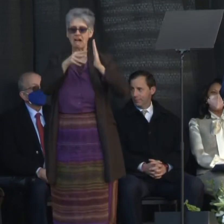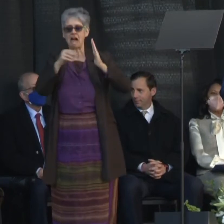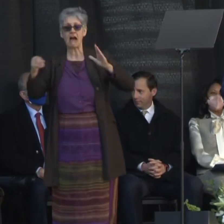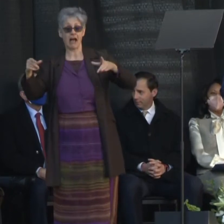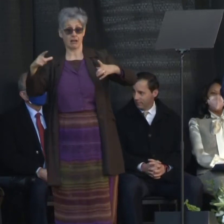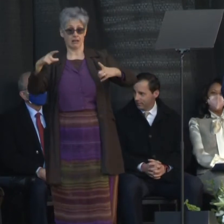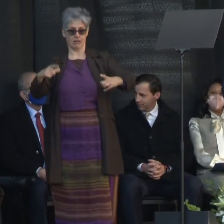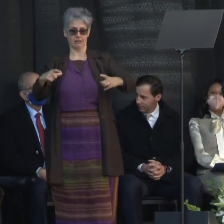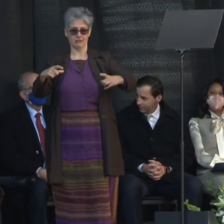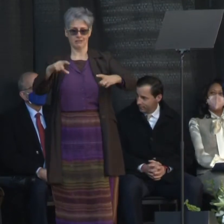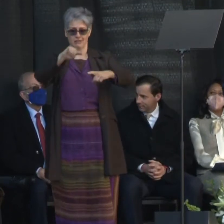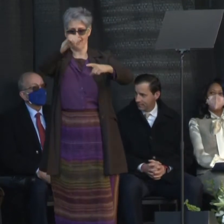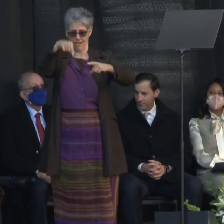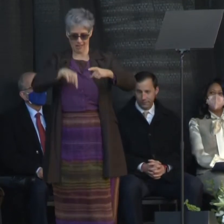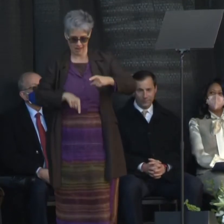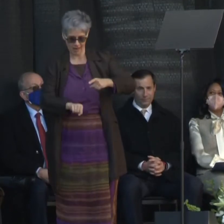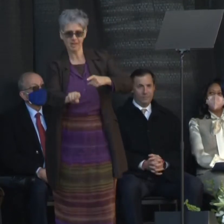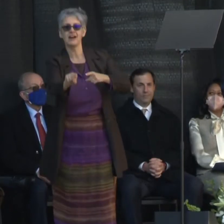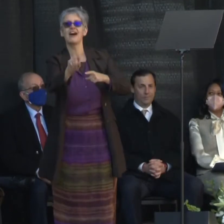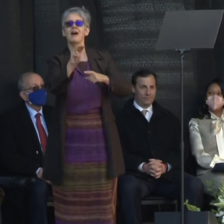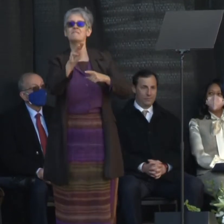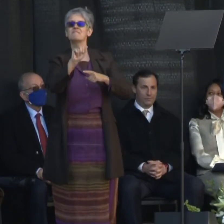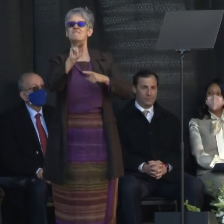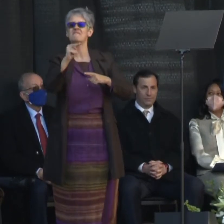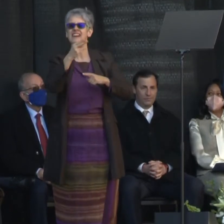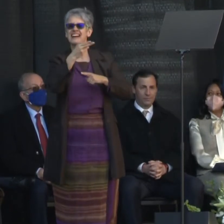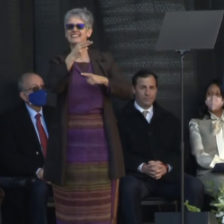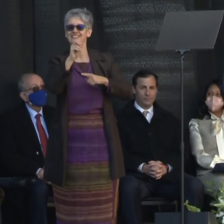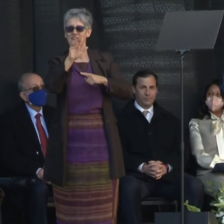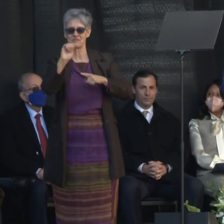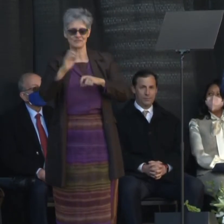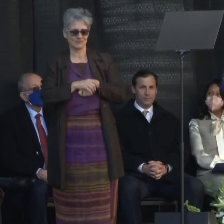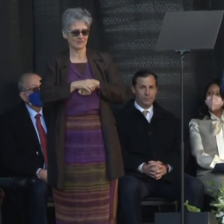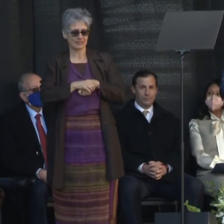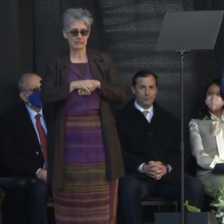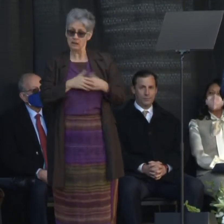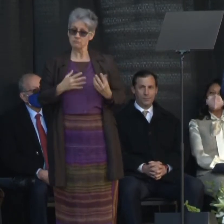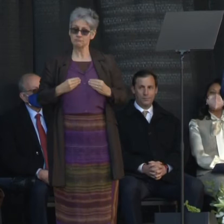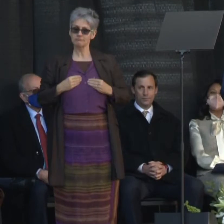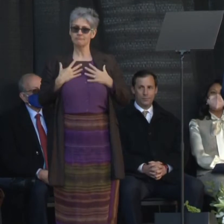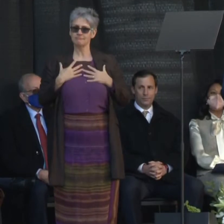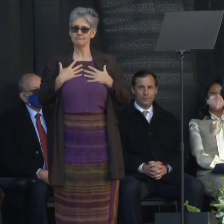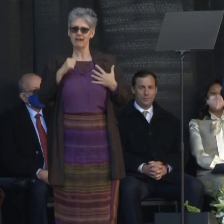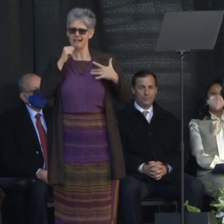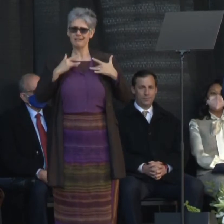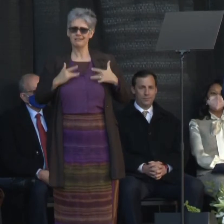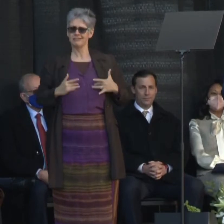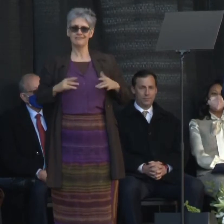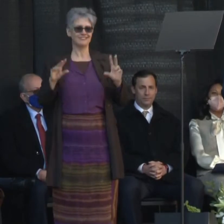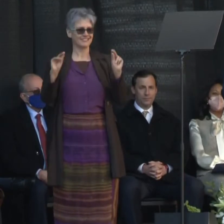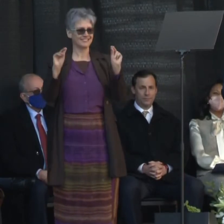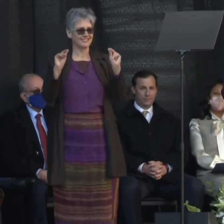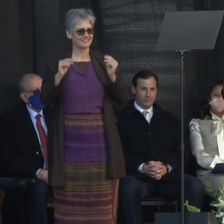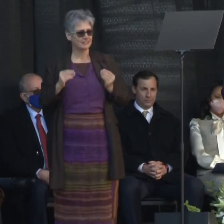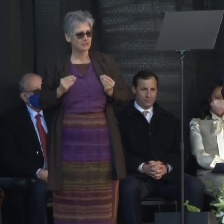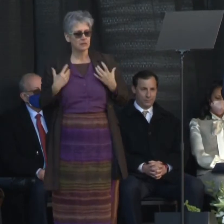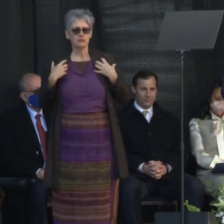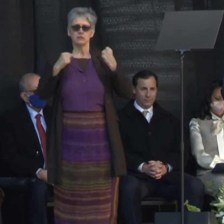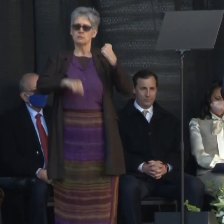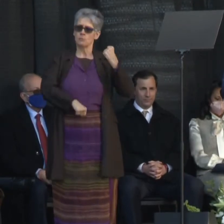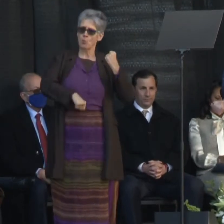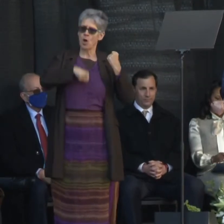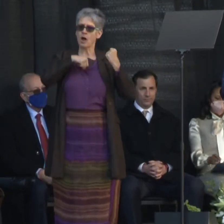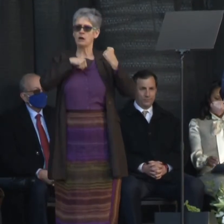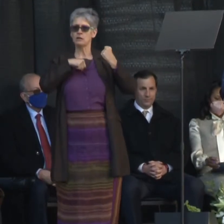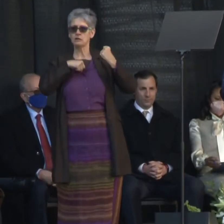corner. It didn't discourage me, but helped me strengthen my sense of pride in our city, in our people, and it gave me hope that